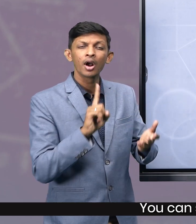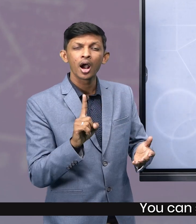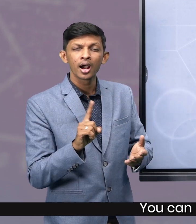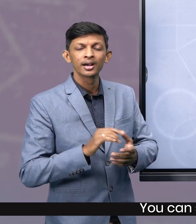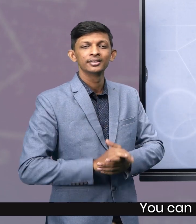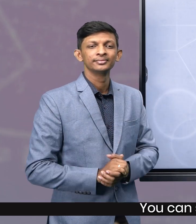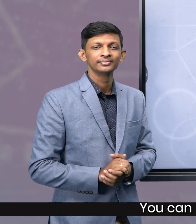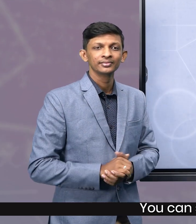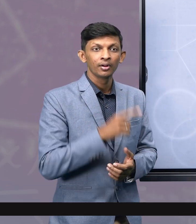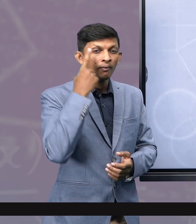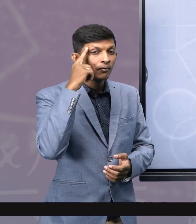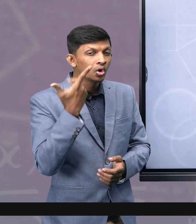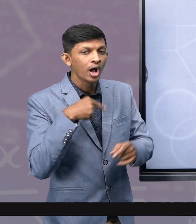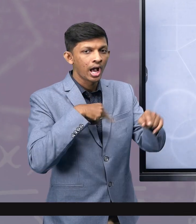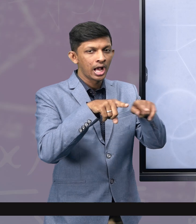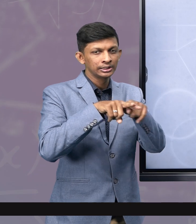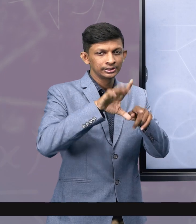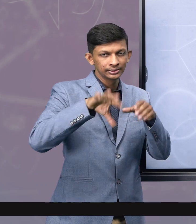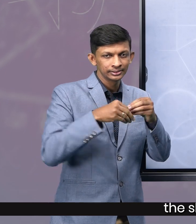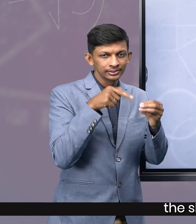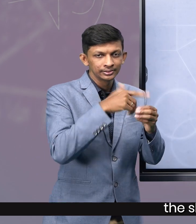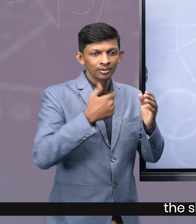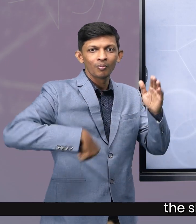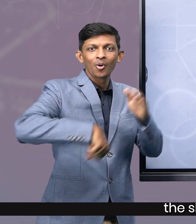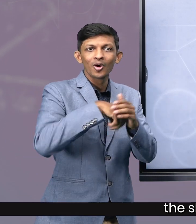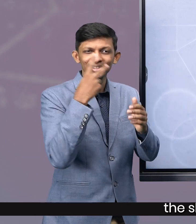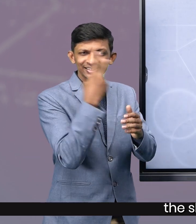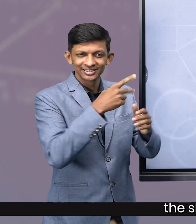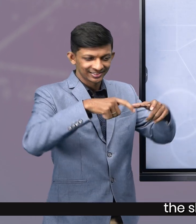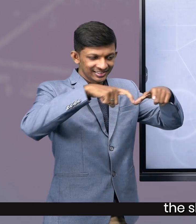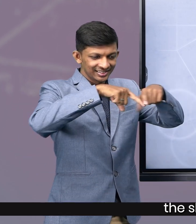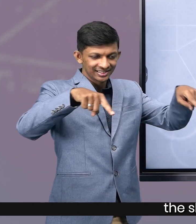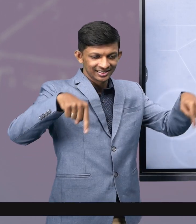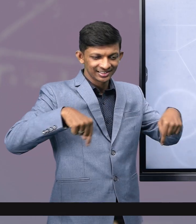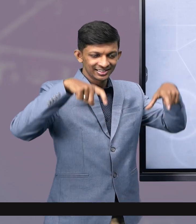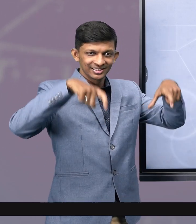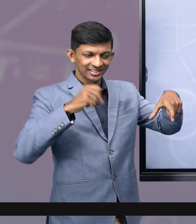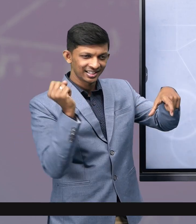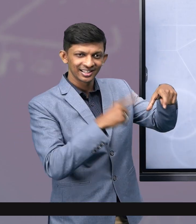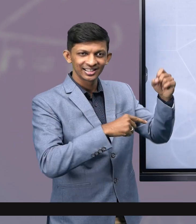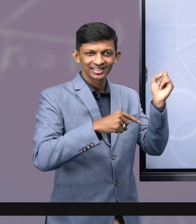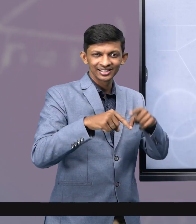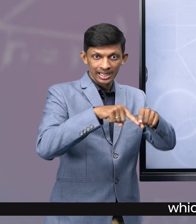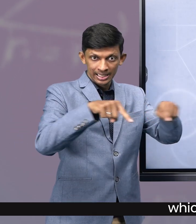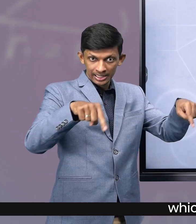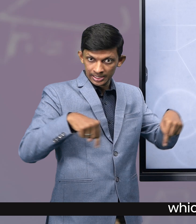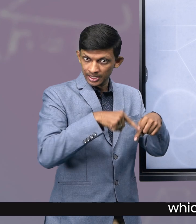everywhere. For example, the shape of a football field is a rectangle, which is a type